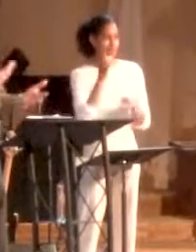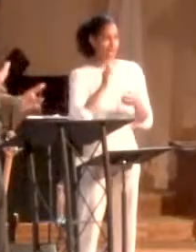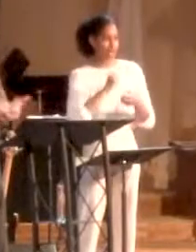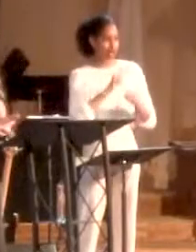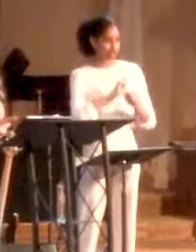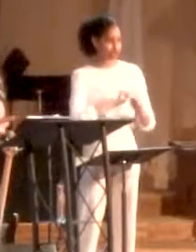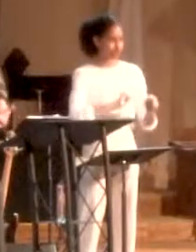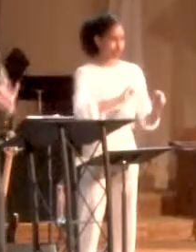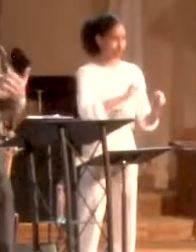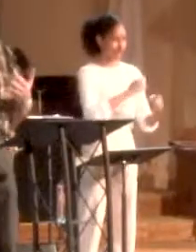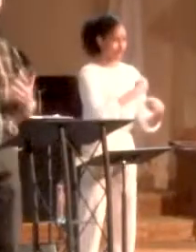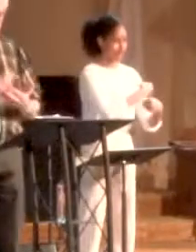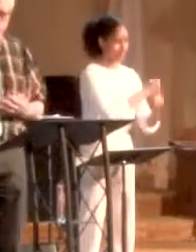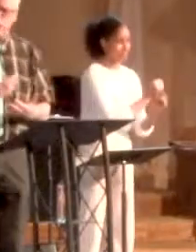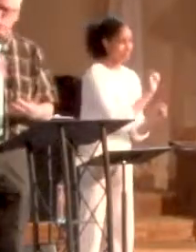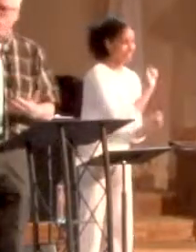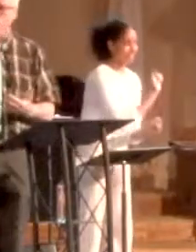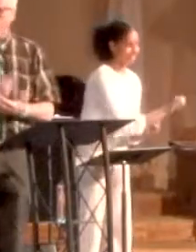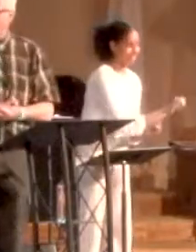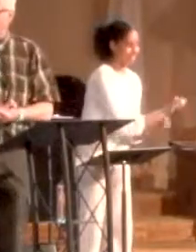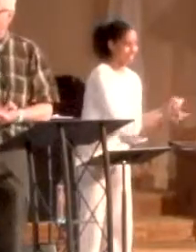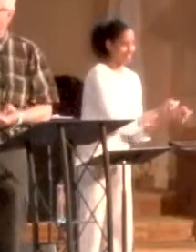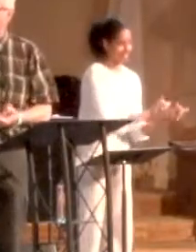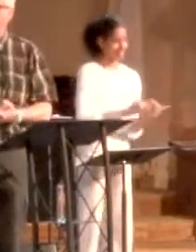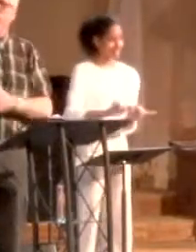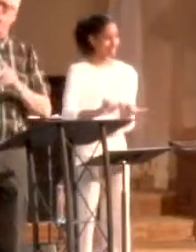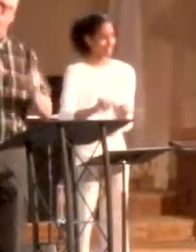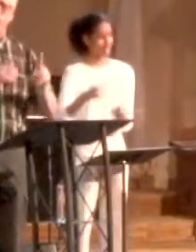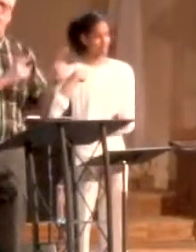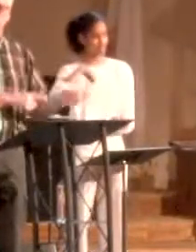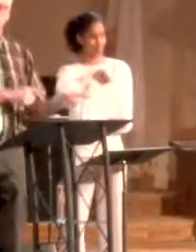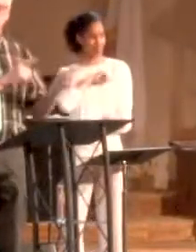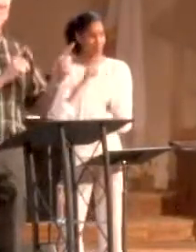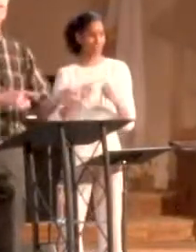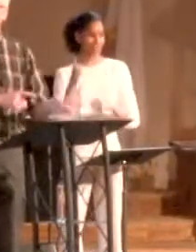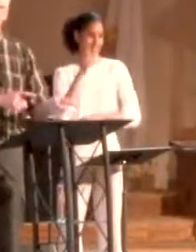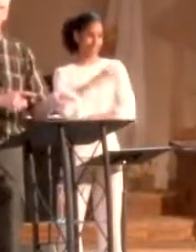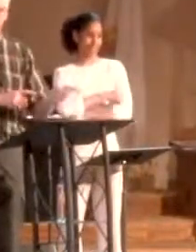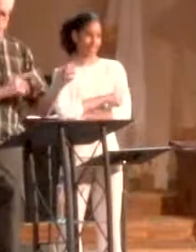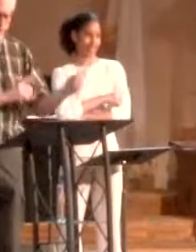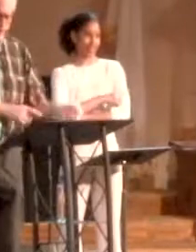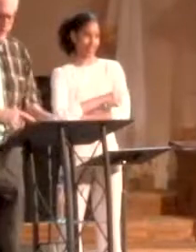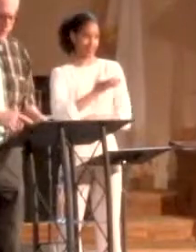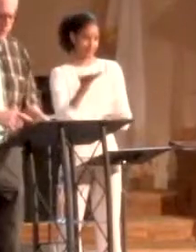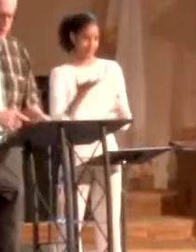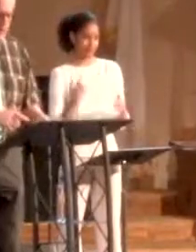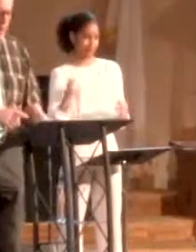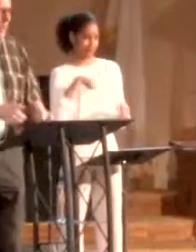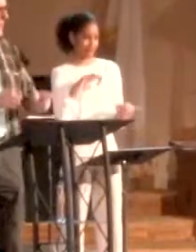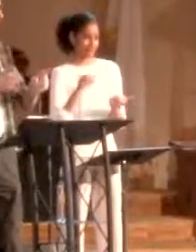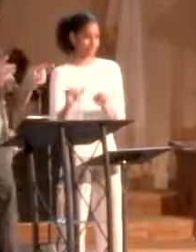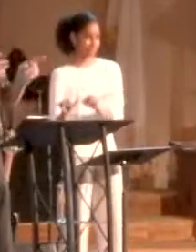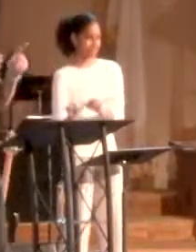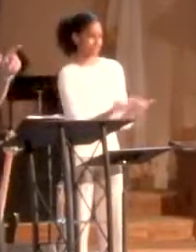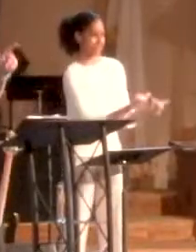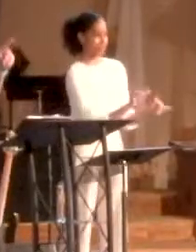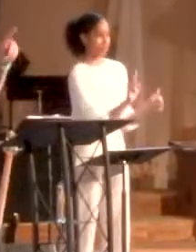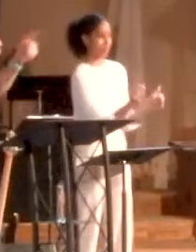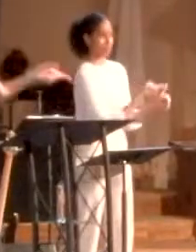recreate the closeness and spiritual warmth of those first followers of Jesus